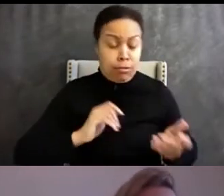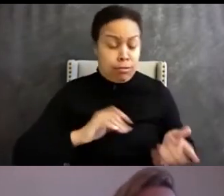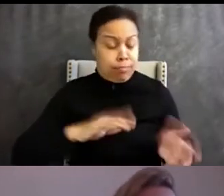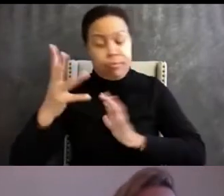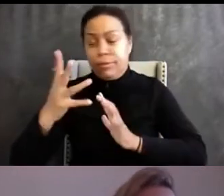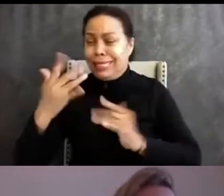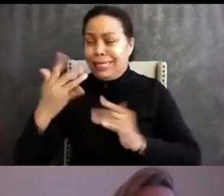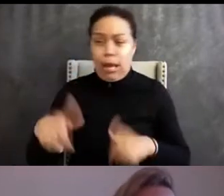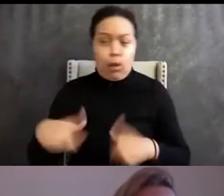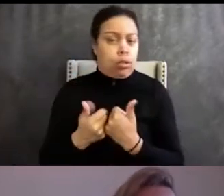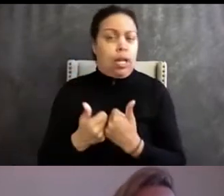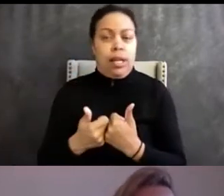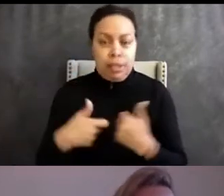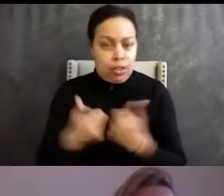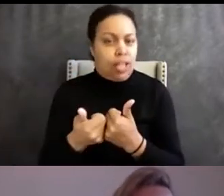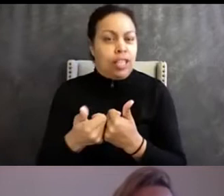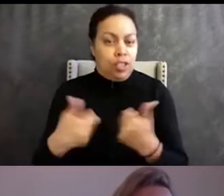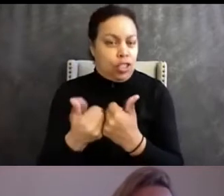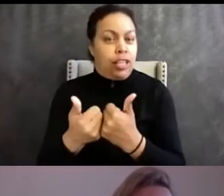of challenge, correct?